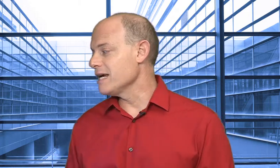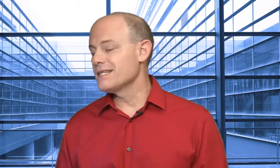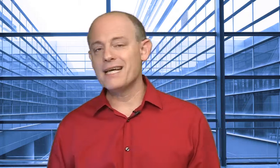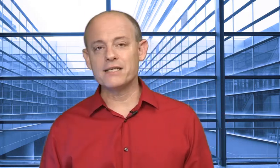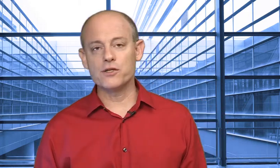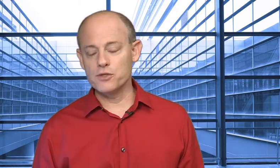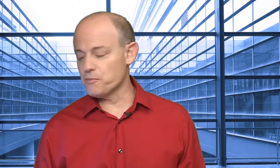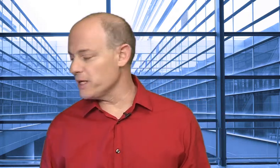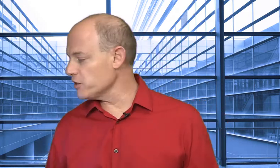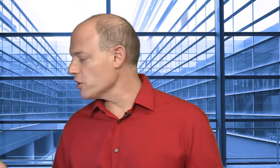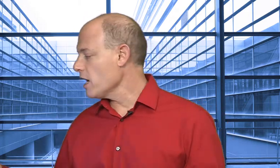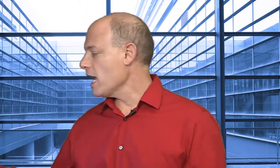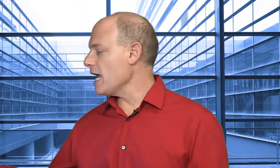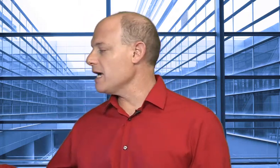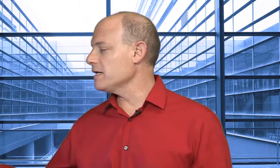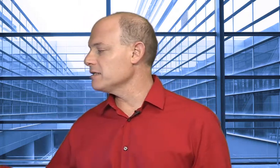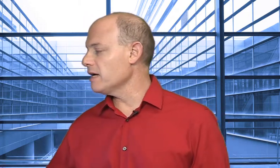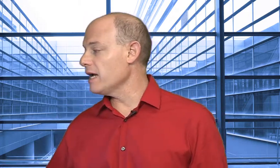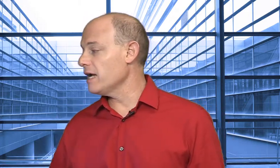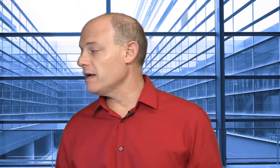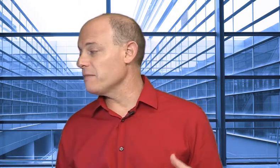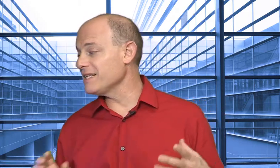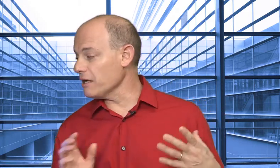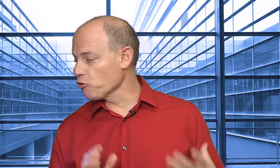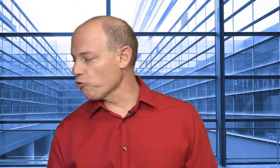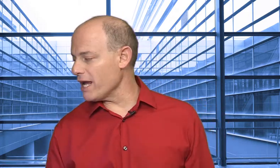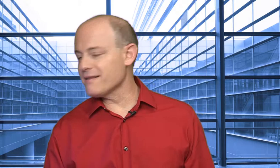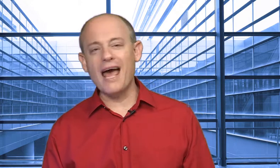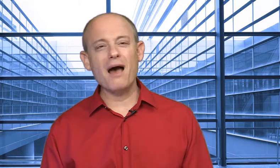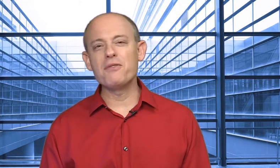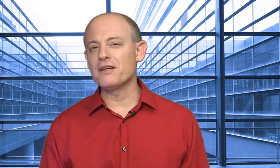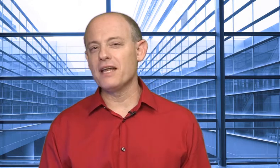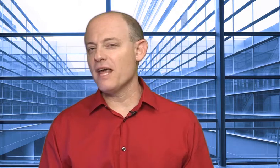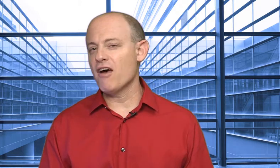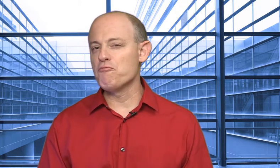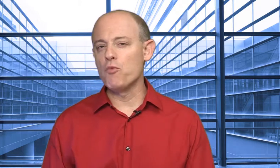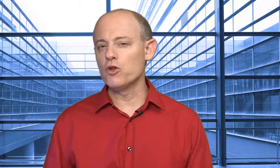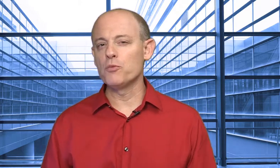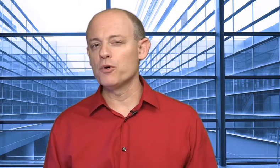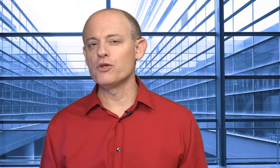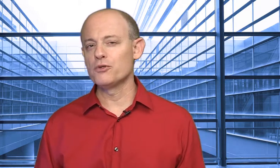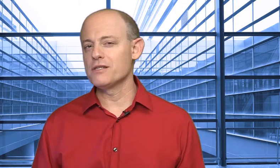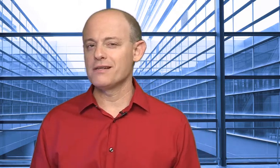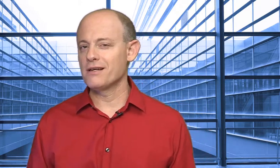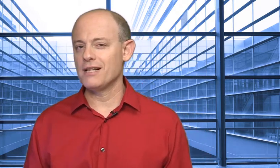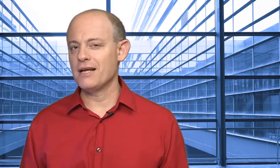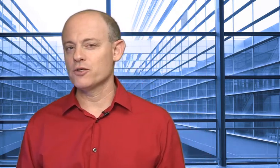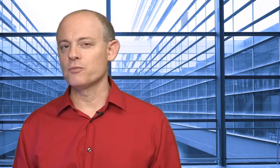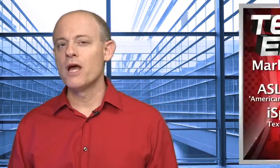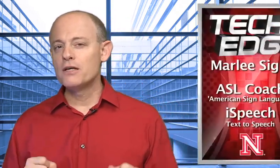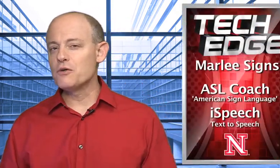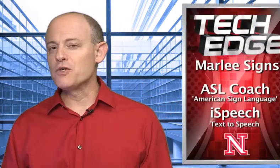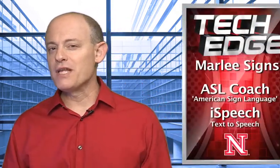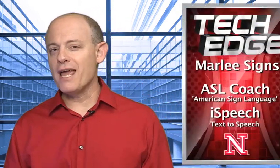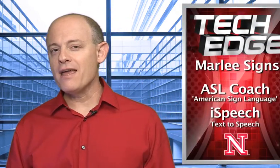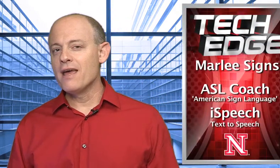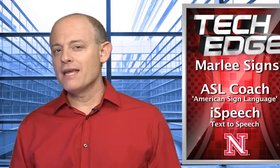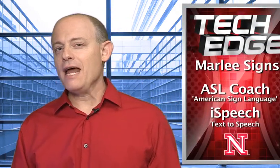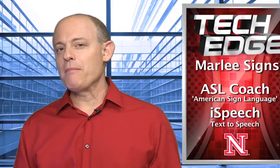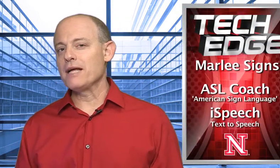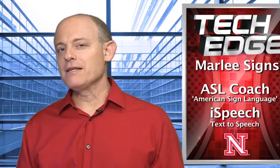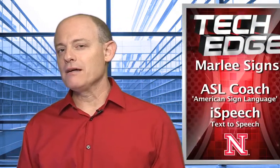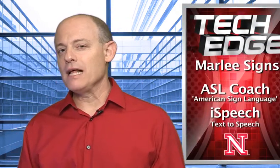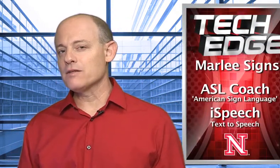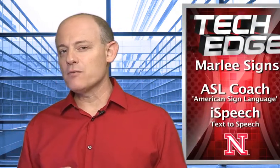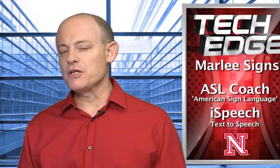this is text-to-speech. And it's a great app that can have multiple uses in the classroom. So, today